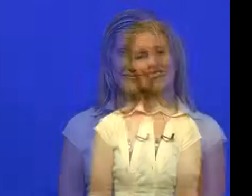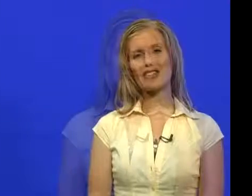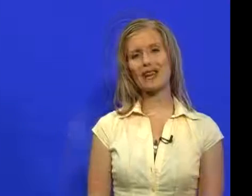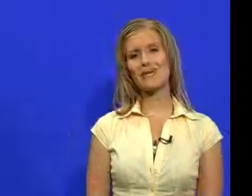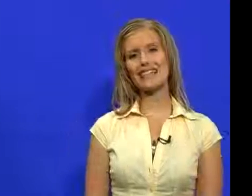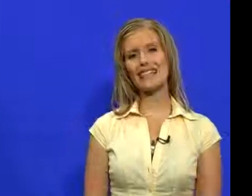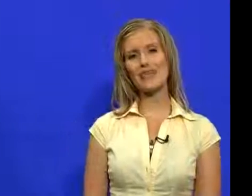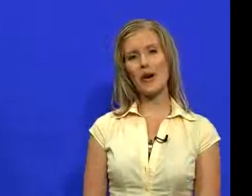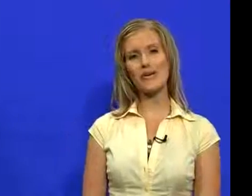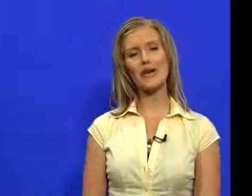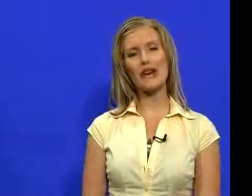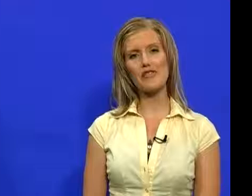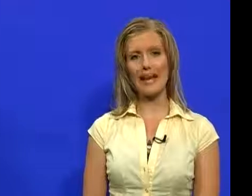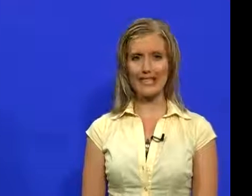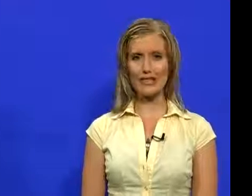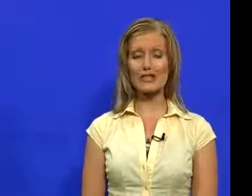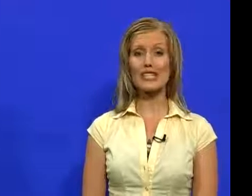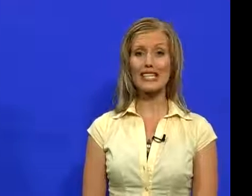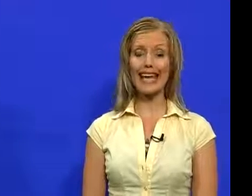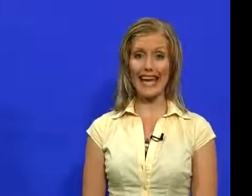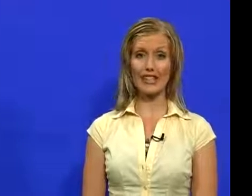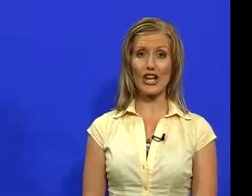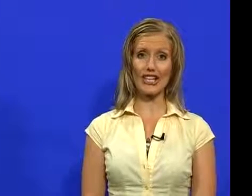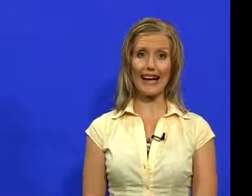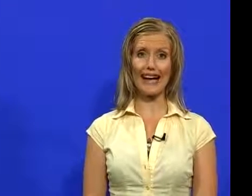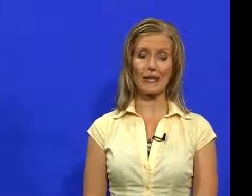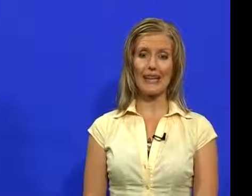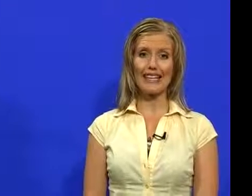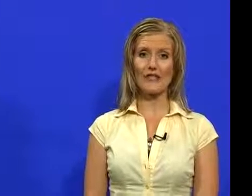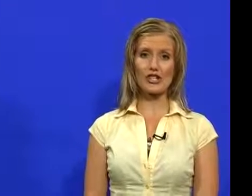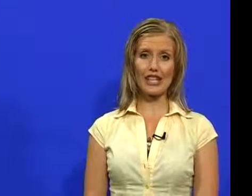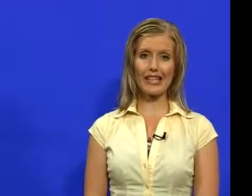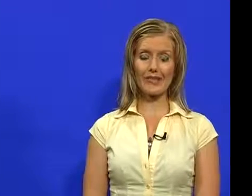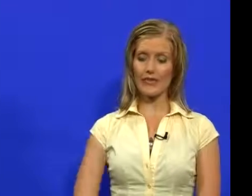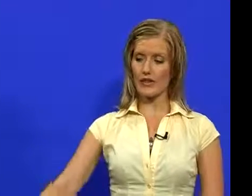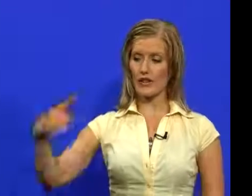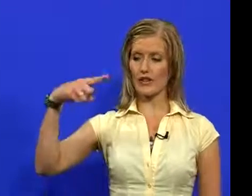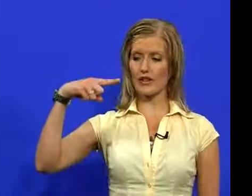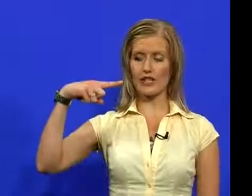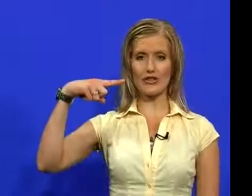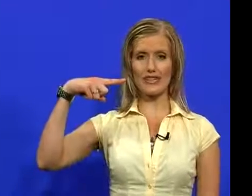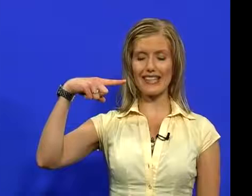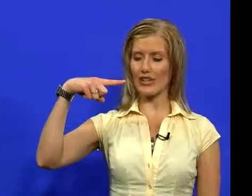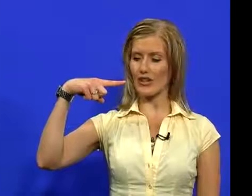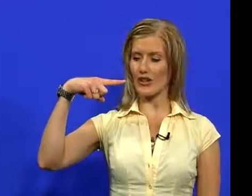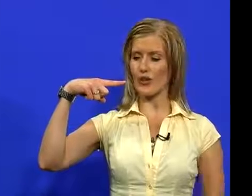So as we continue on with our alphabet, let's learn G, H, and I. Now for G, you just need your